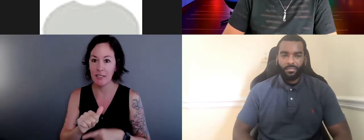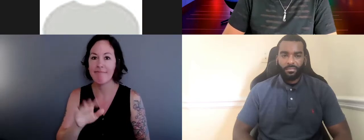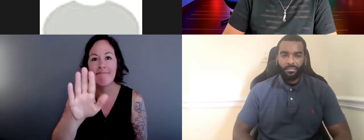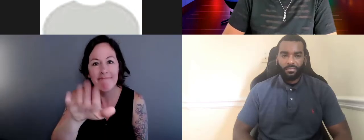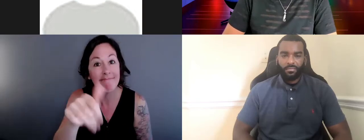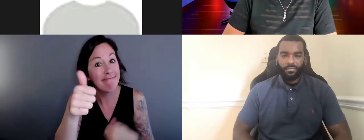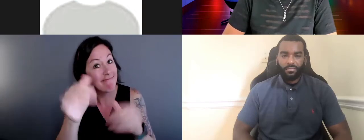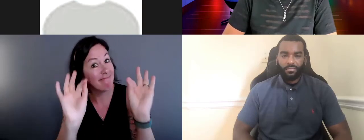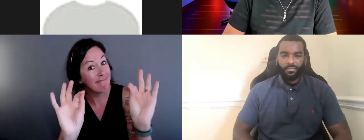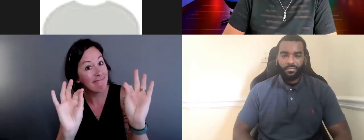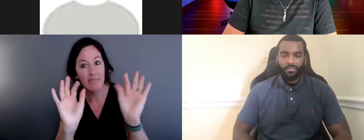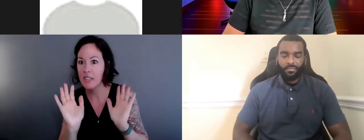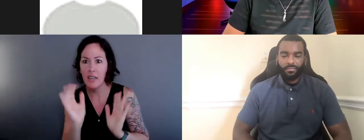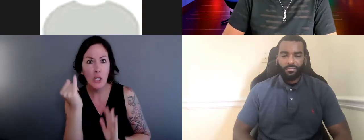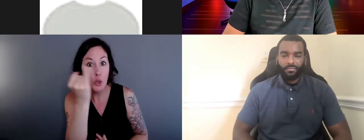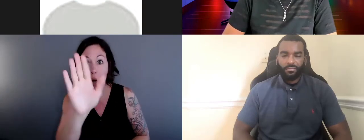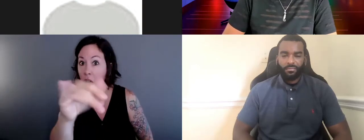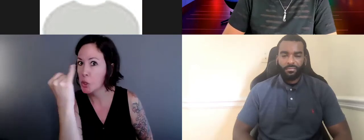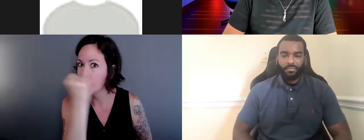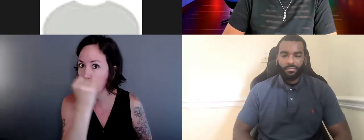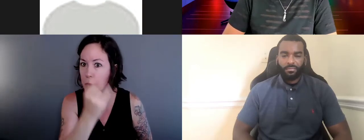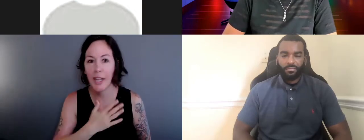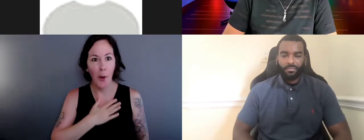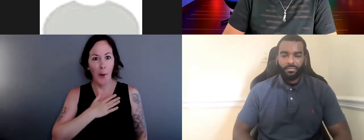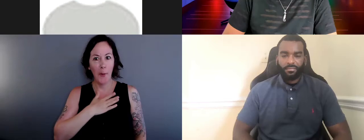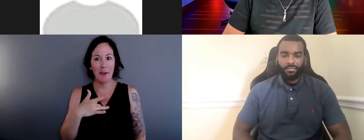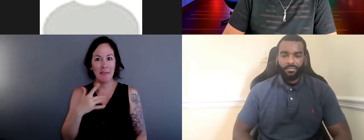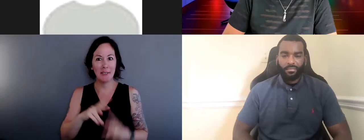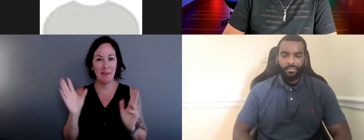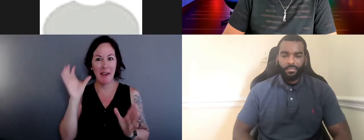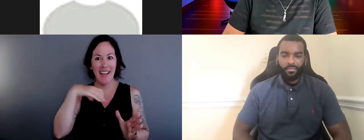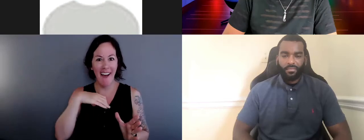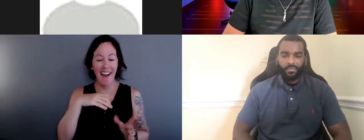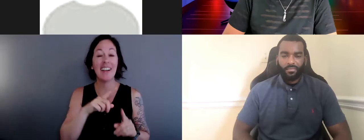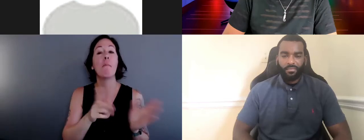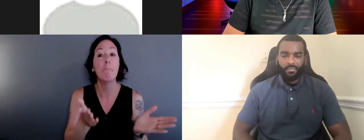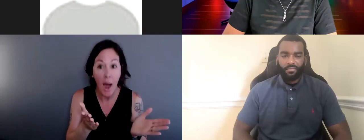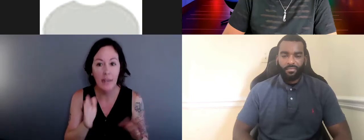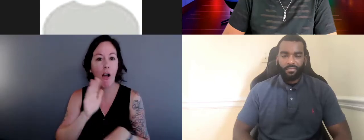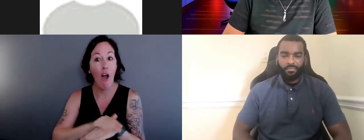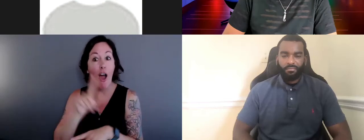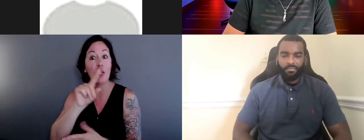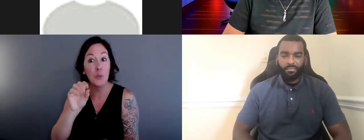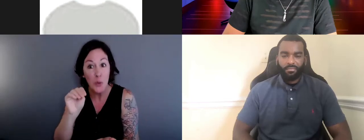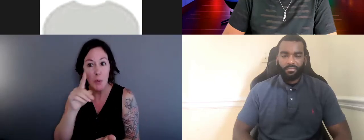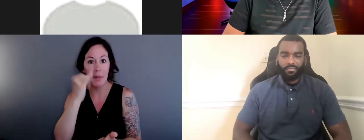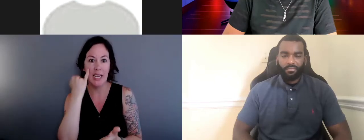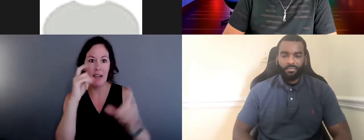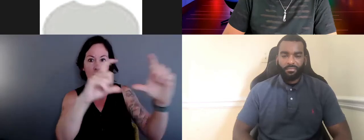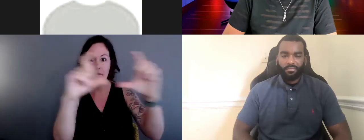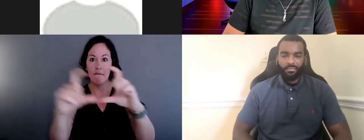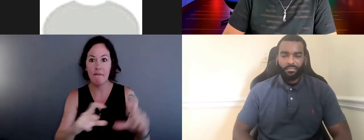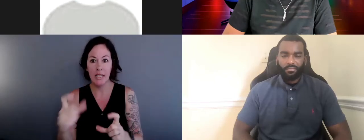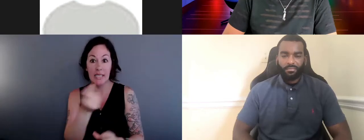respect. But in sighted ASL discourse, it's a very odd phenomenon. It's